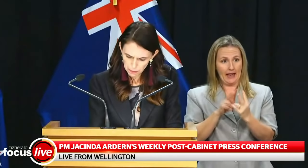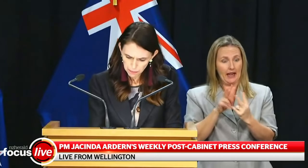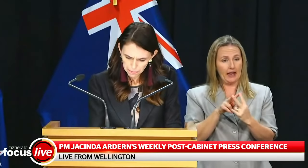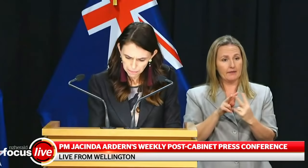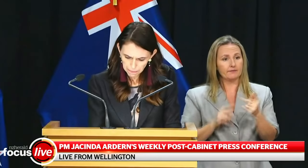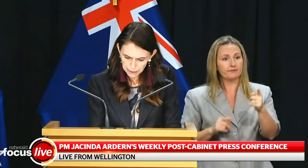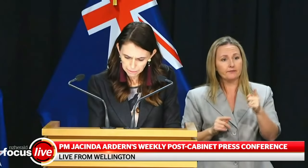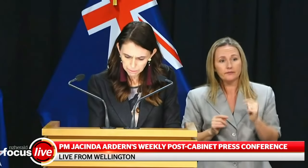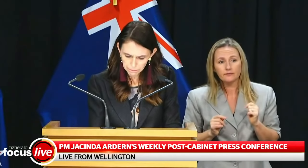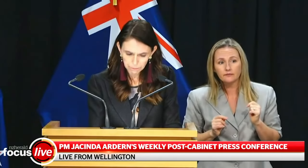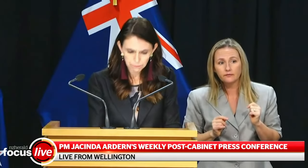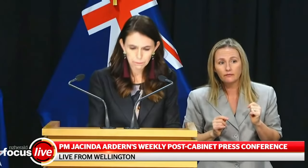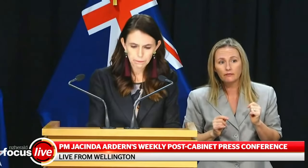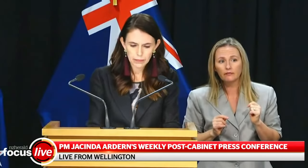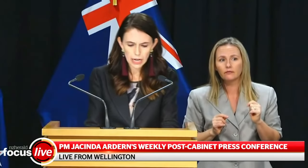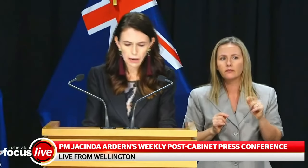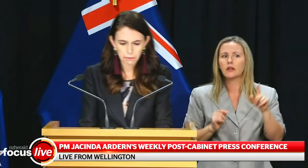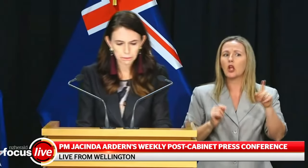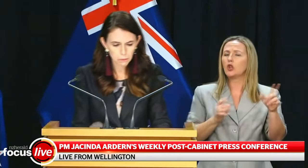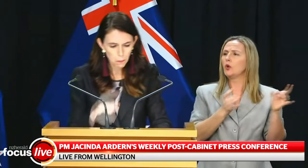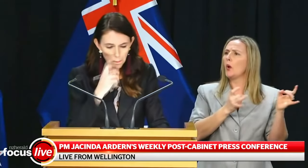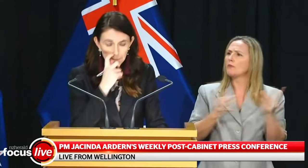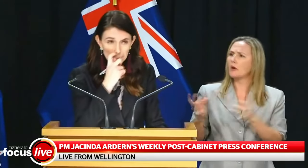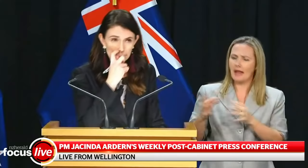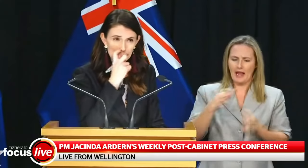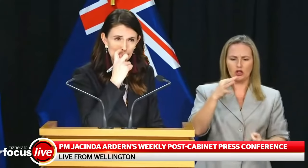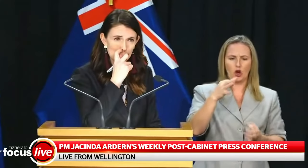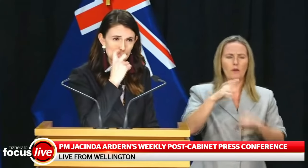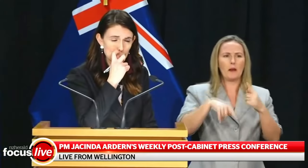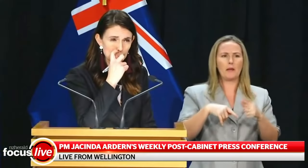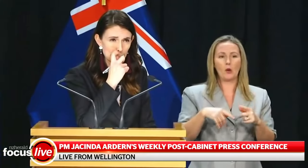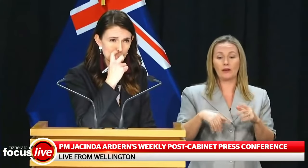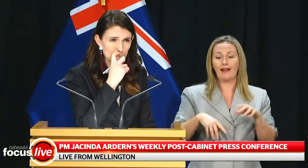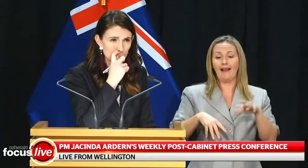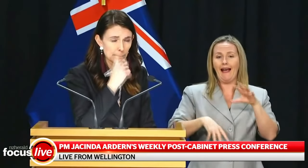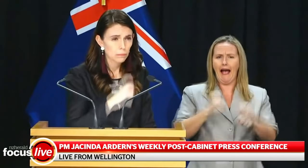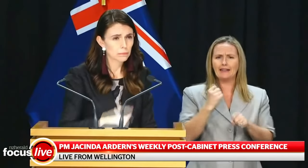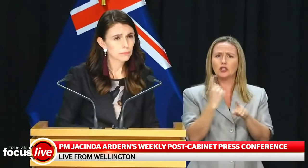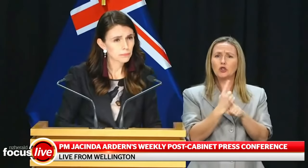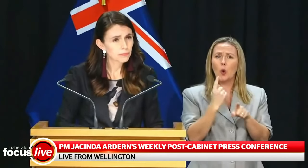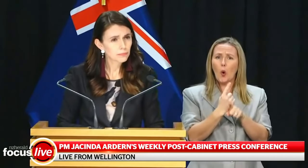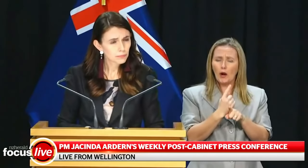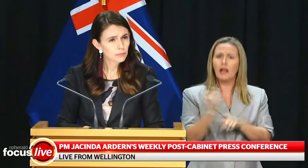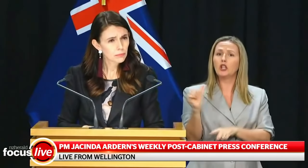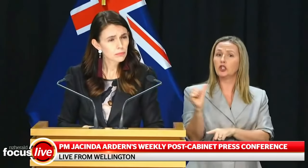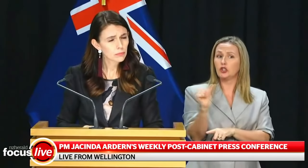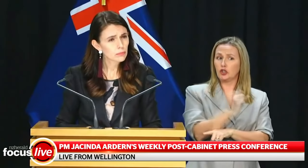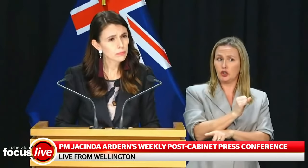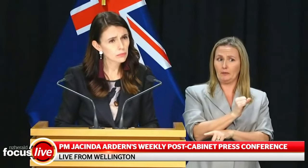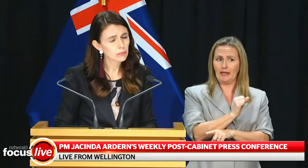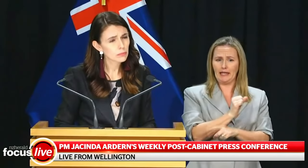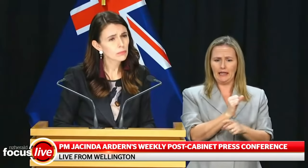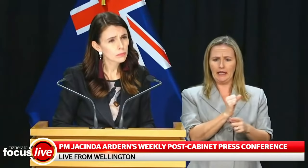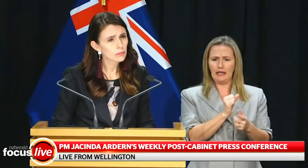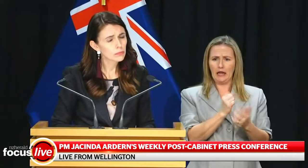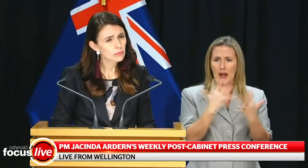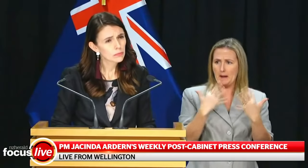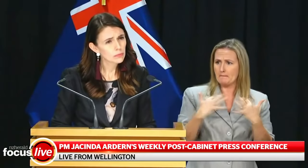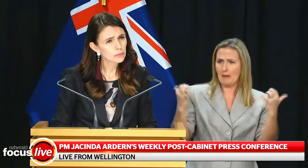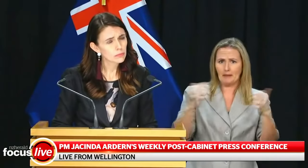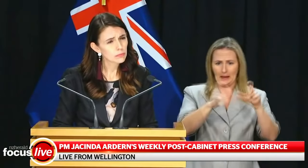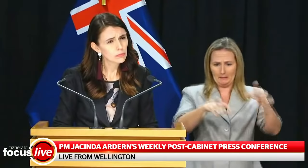discussion document that you prepared around hate speech is Yeah. supposed to be a fulsome document that the public can gather a lot of information from.